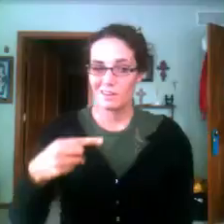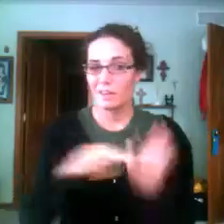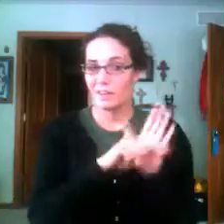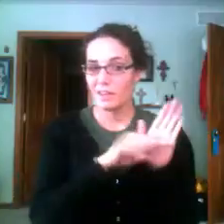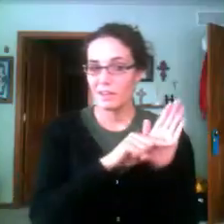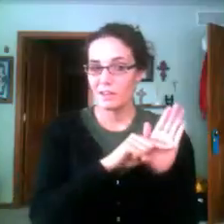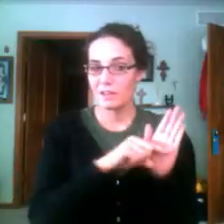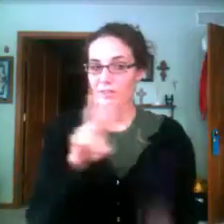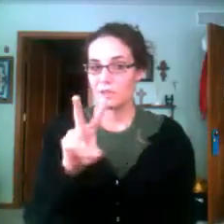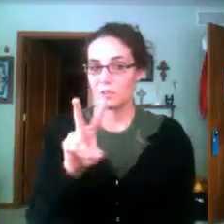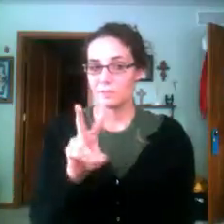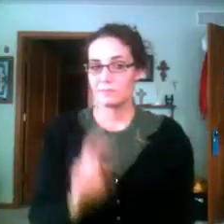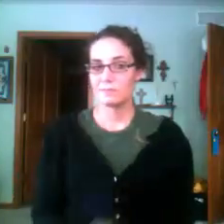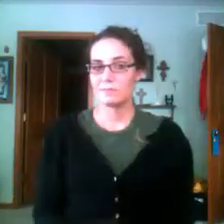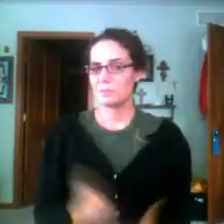-2. For example,